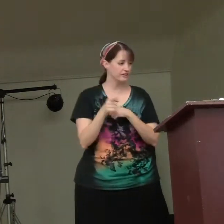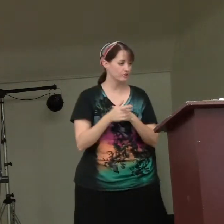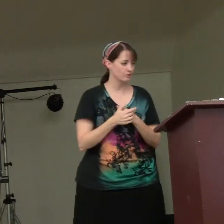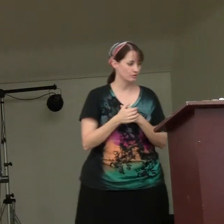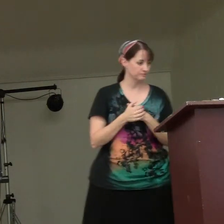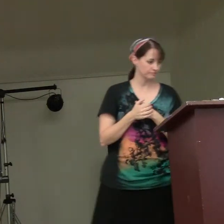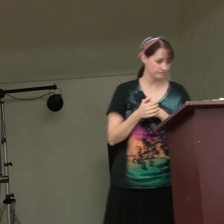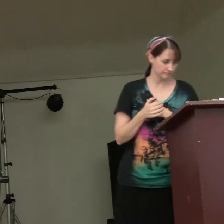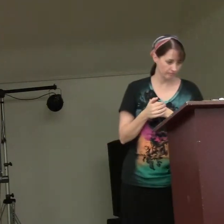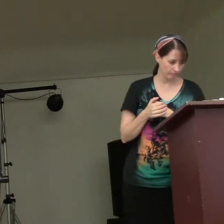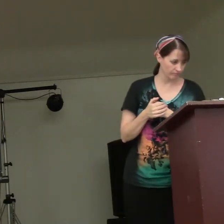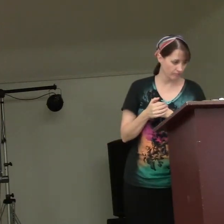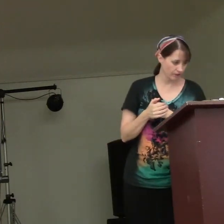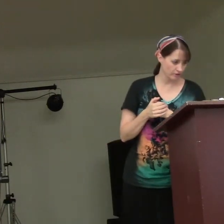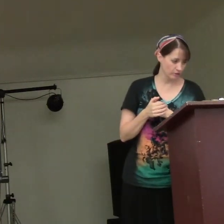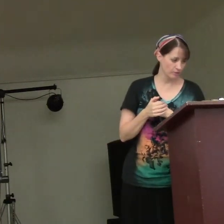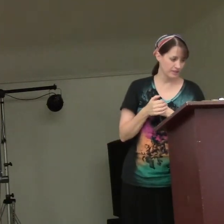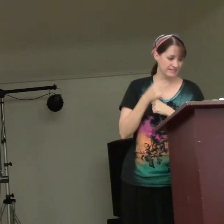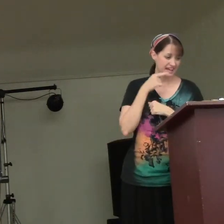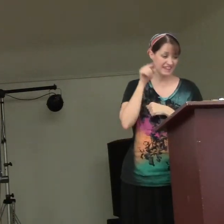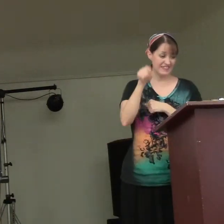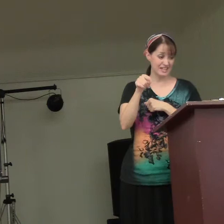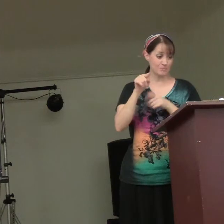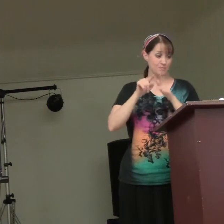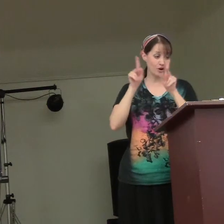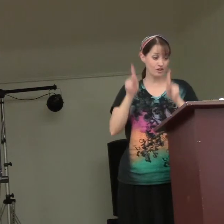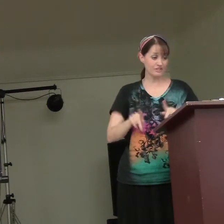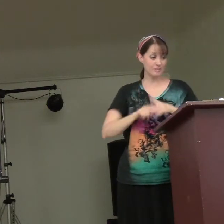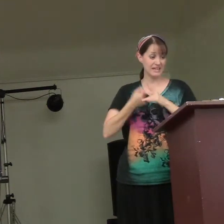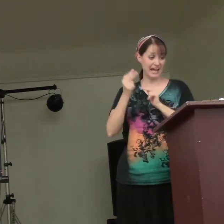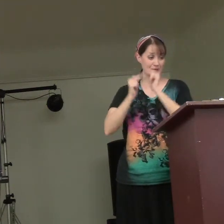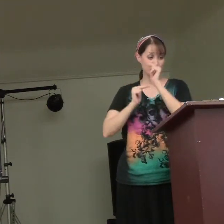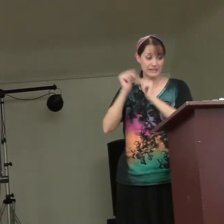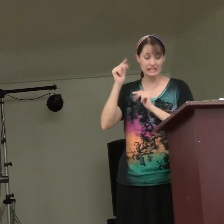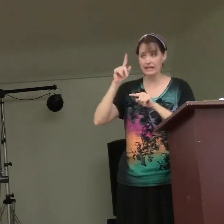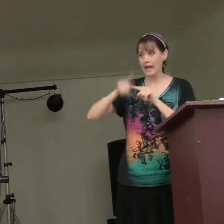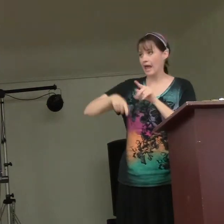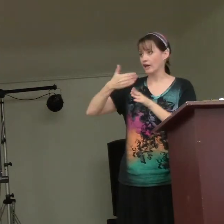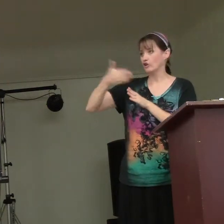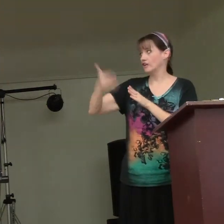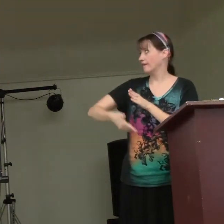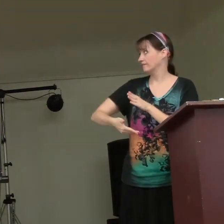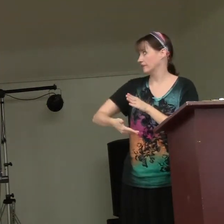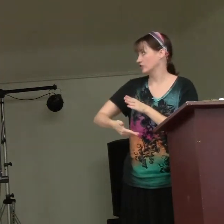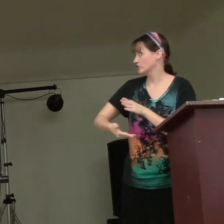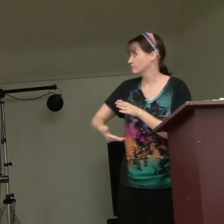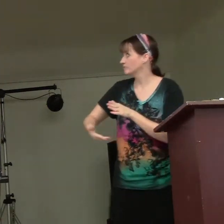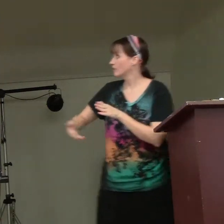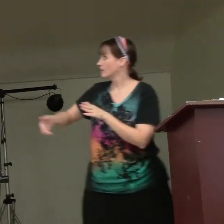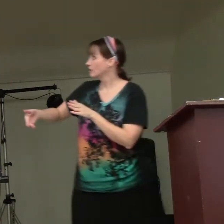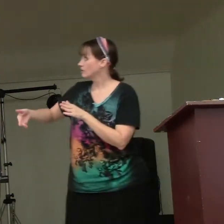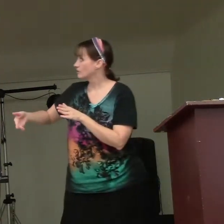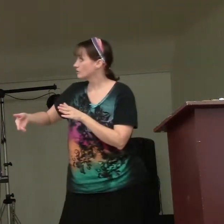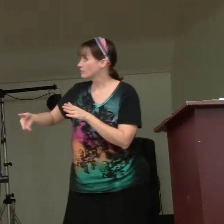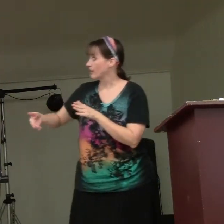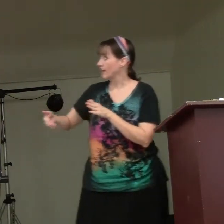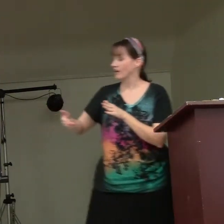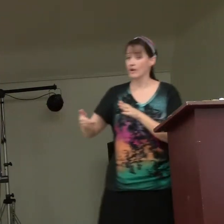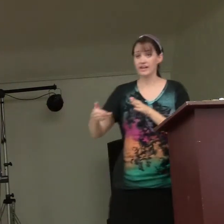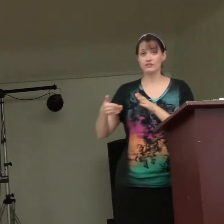ridicule you, saying, this person began to build and could not finish. Okay, so